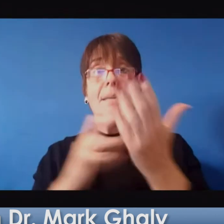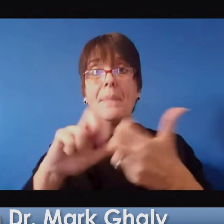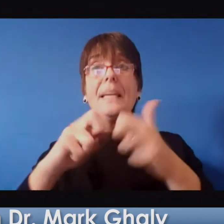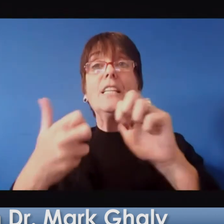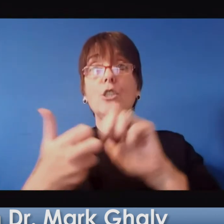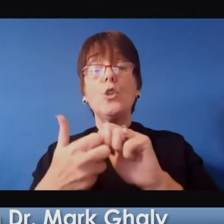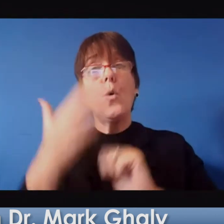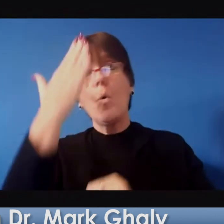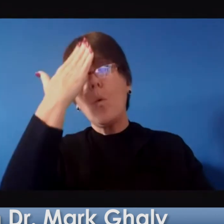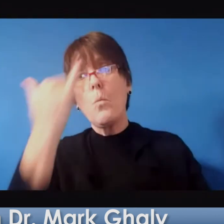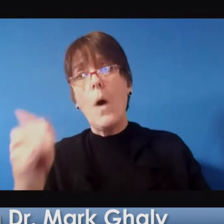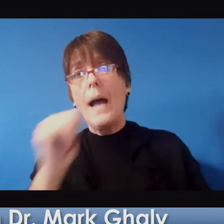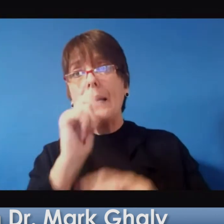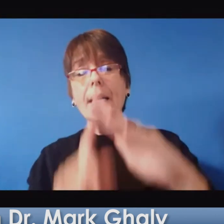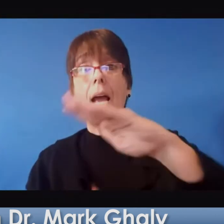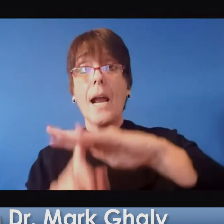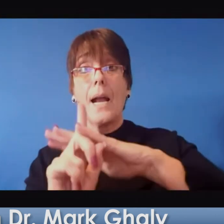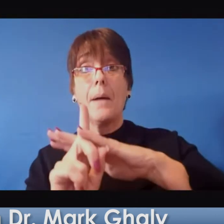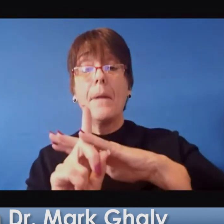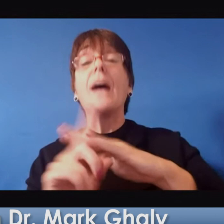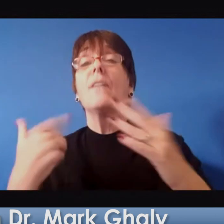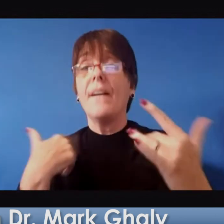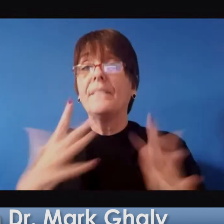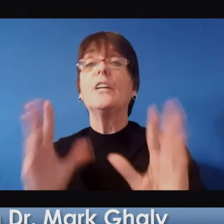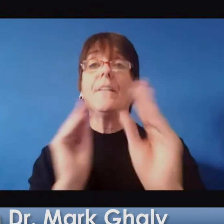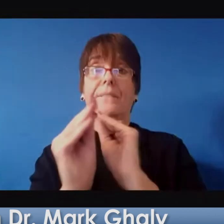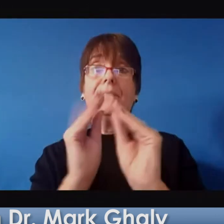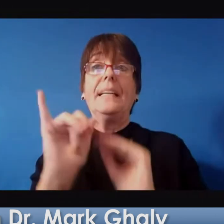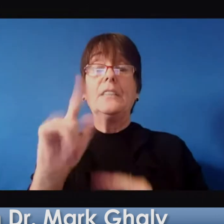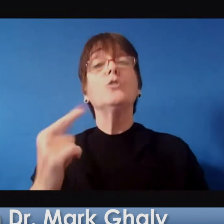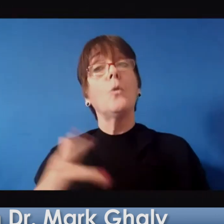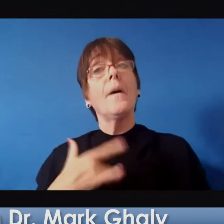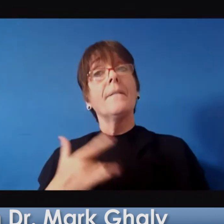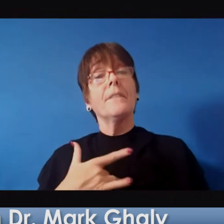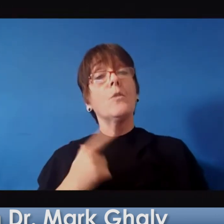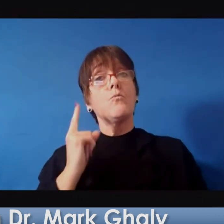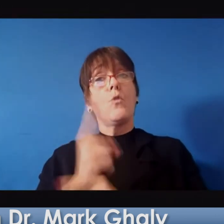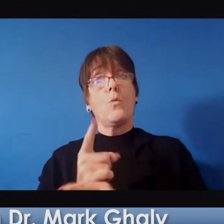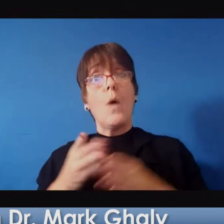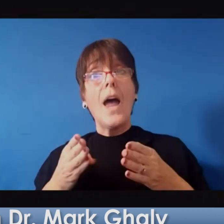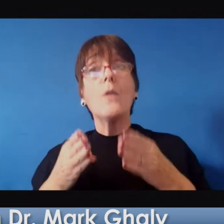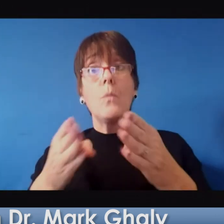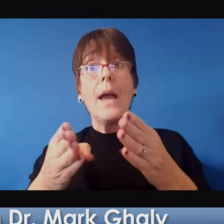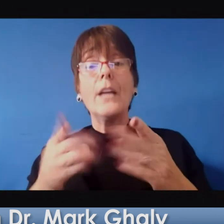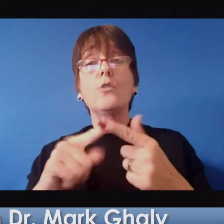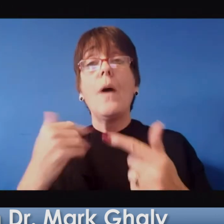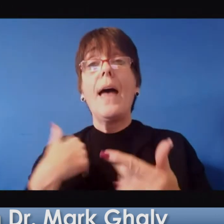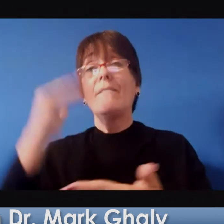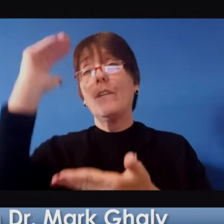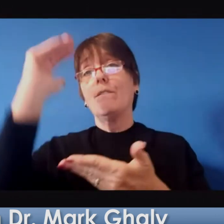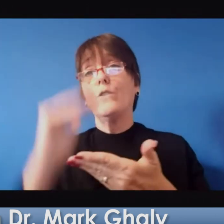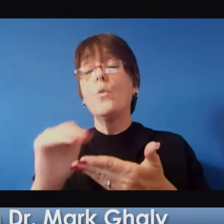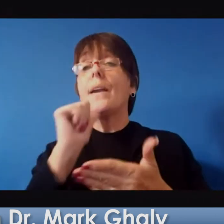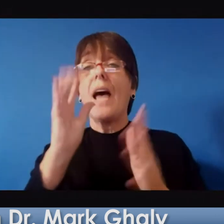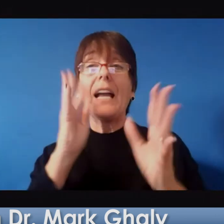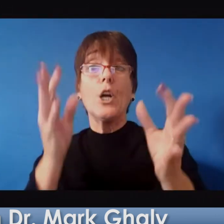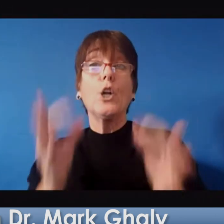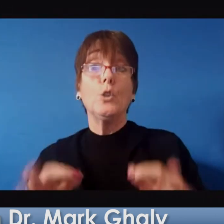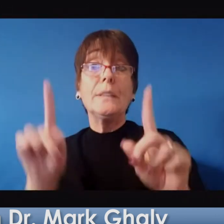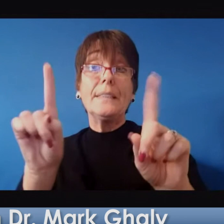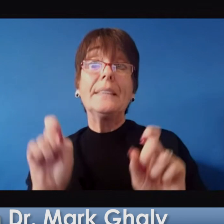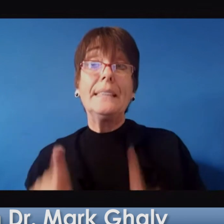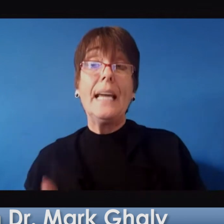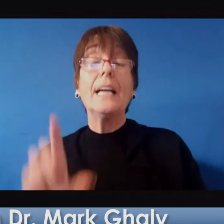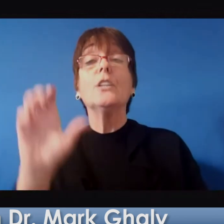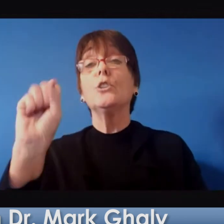why they didn't occur and have since corrected it. So we feel like we're on the road to having fewer inconclusive tests, so that